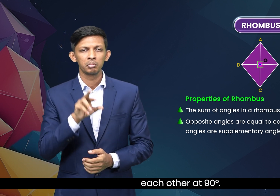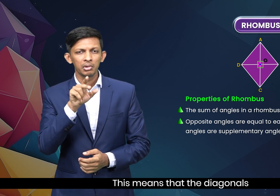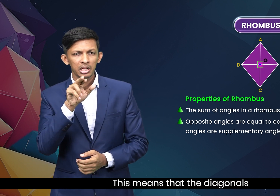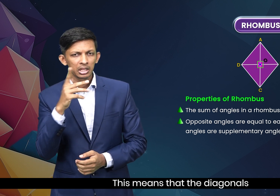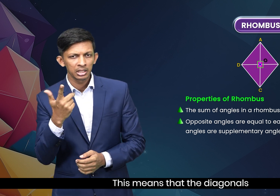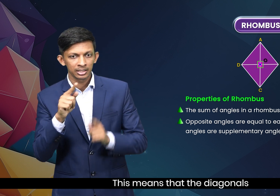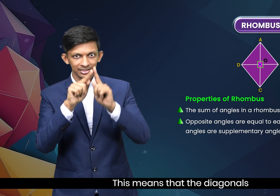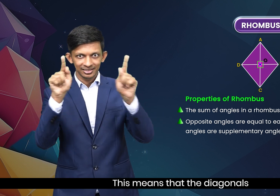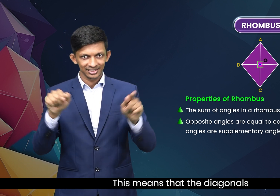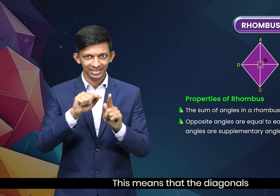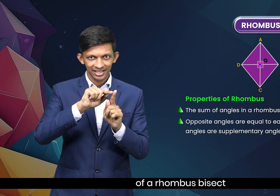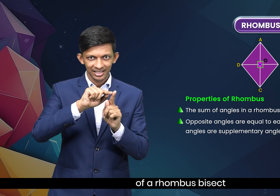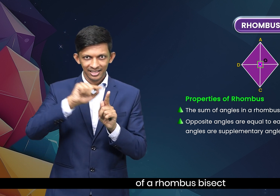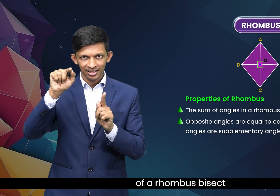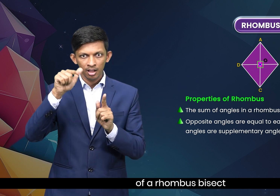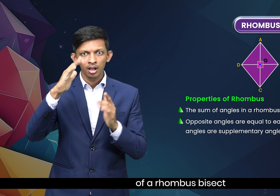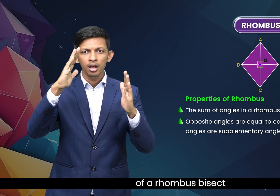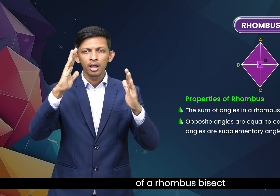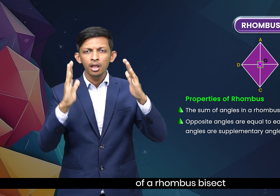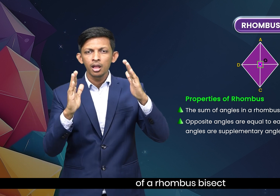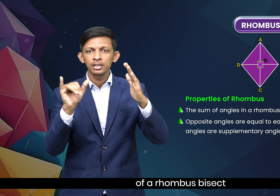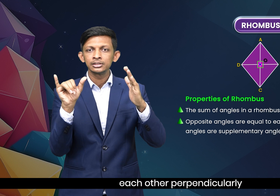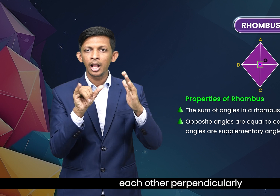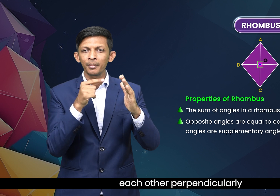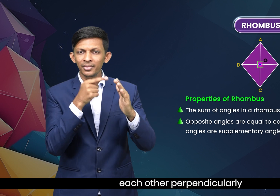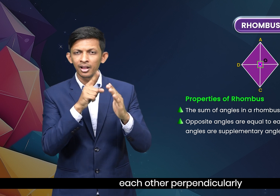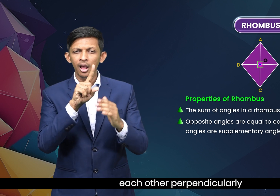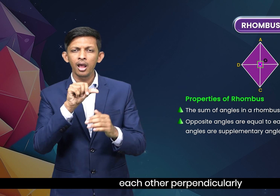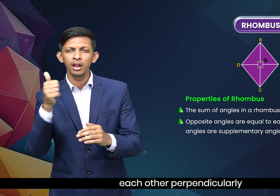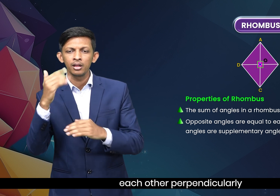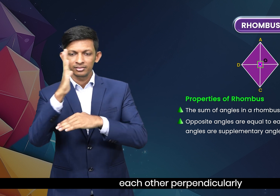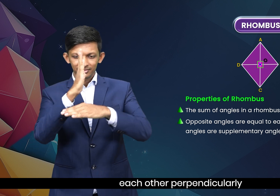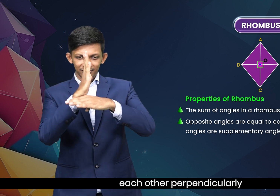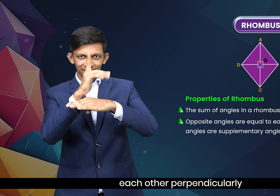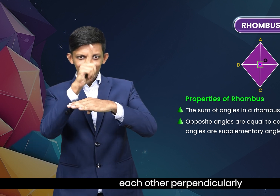This means that the diagonals of a rhombus bisect each other perpendicularly.